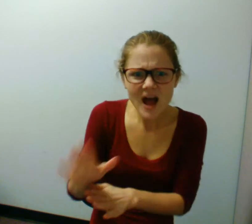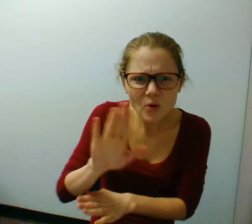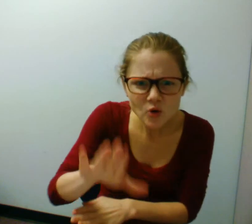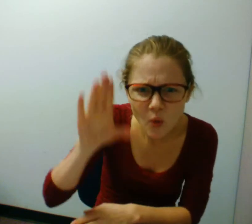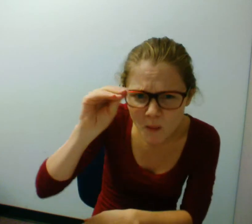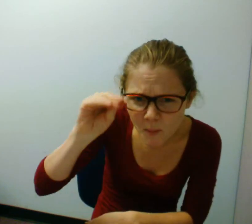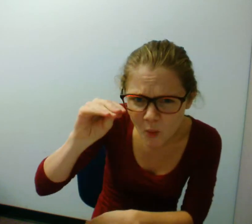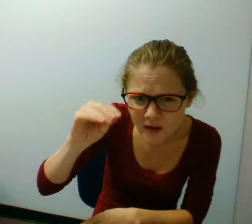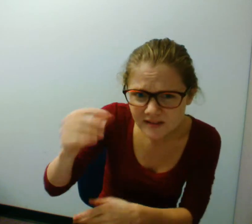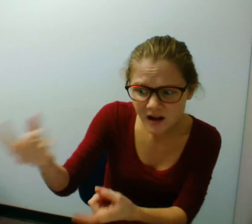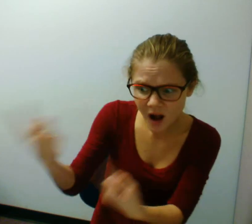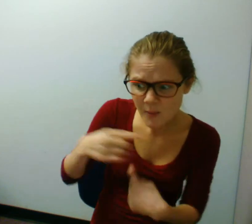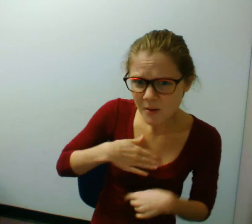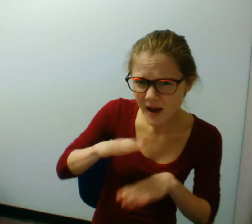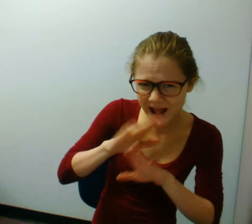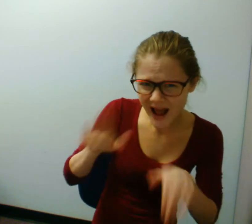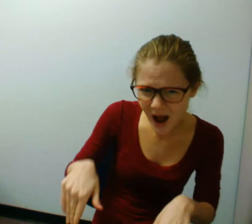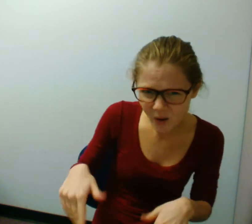to my home.